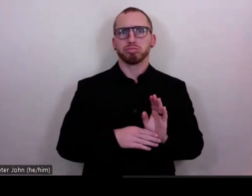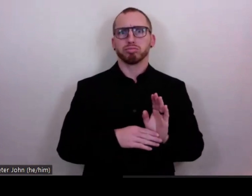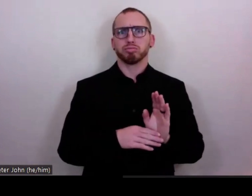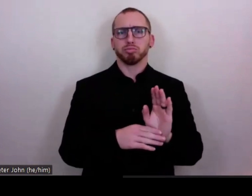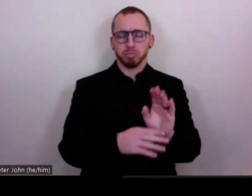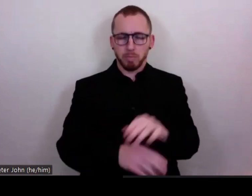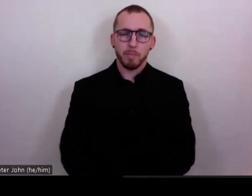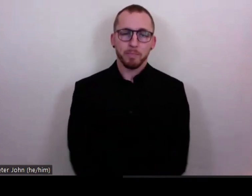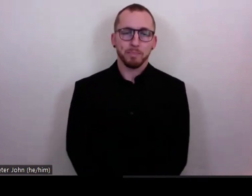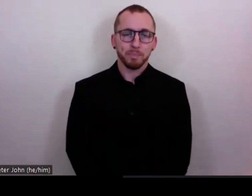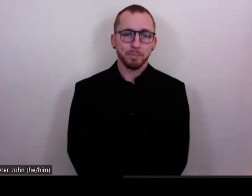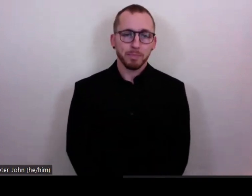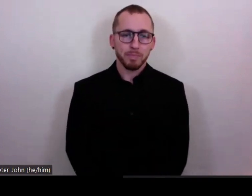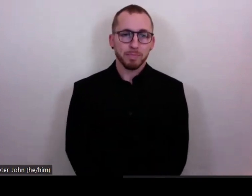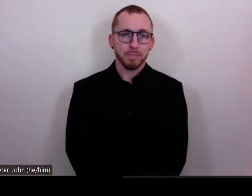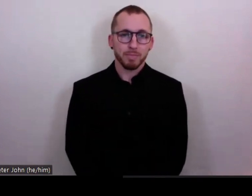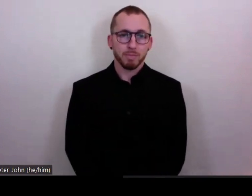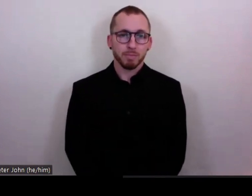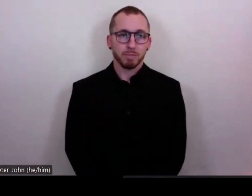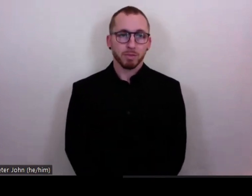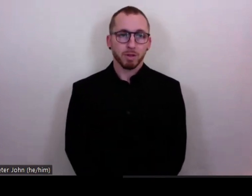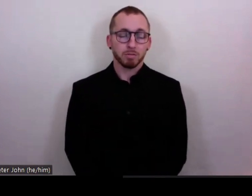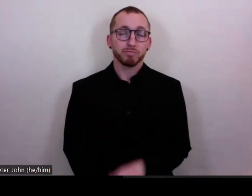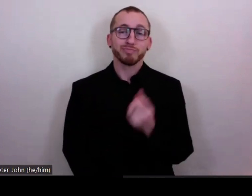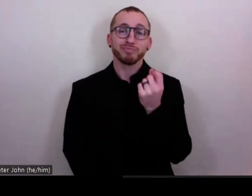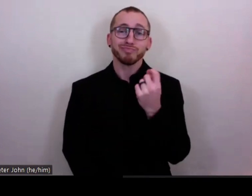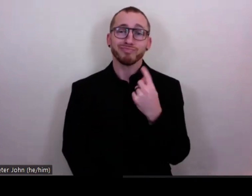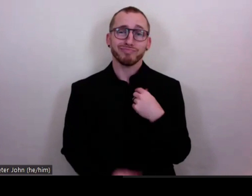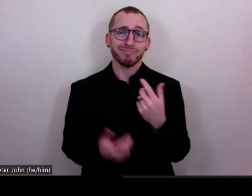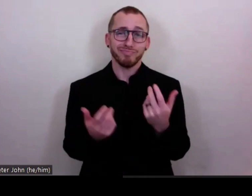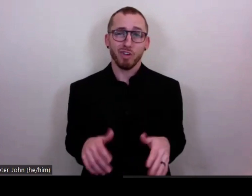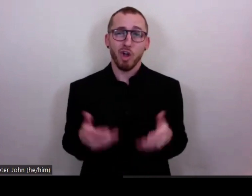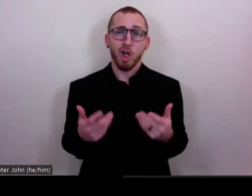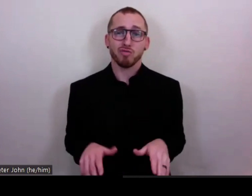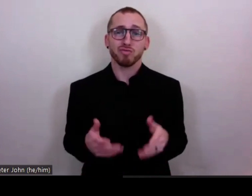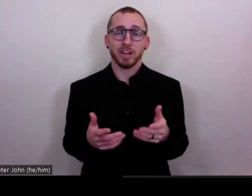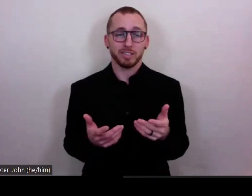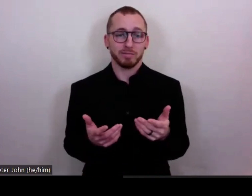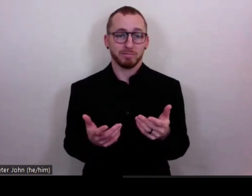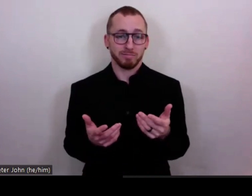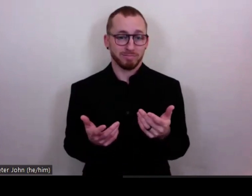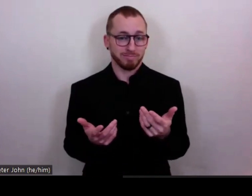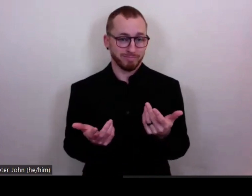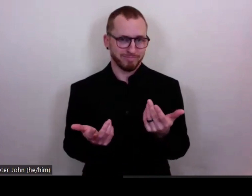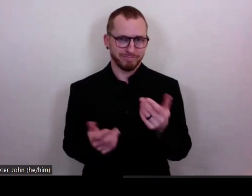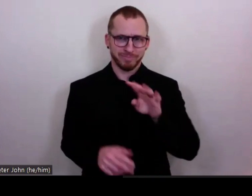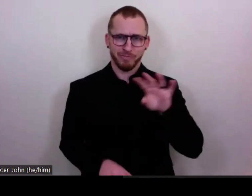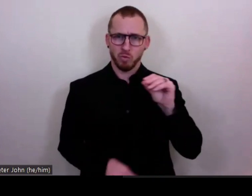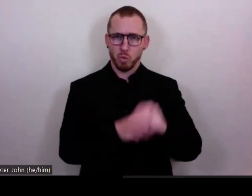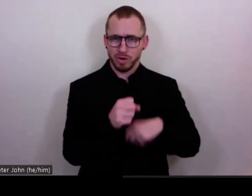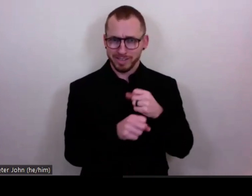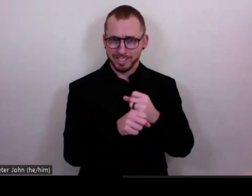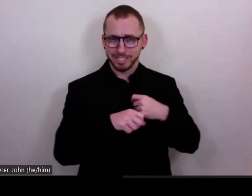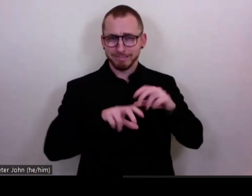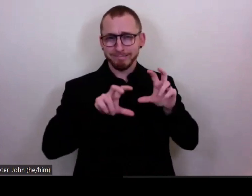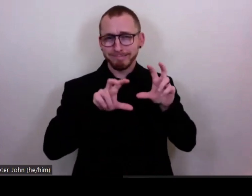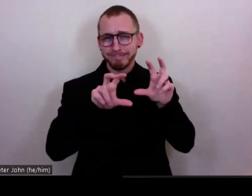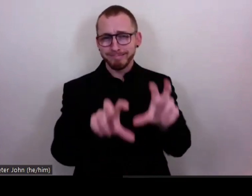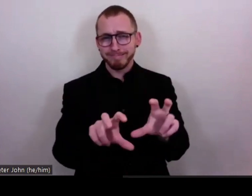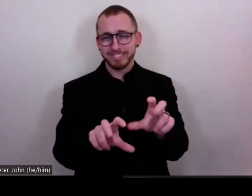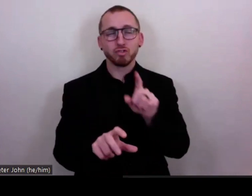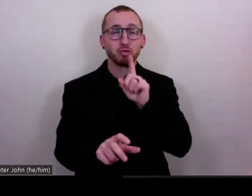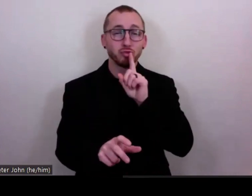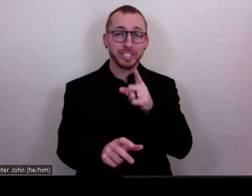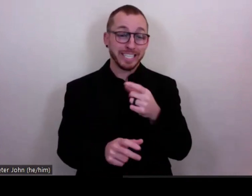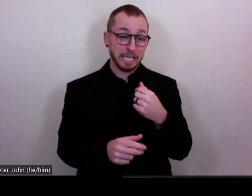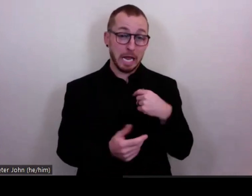But after already serving, I put 40 years, but it's actually probably closer to 50 years that